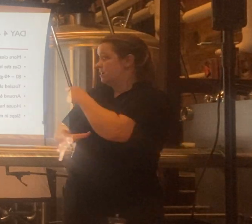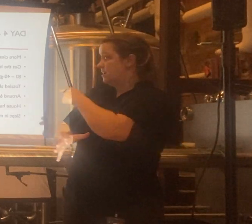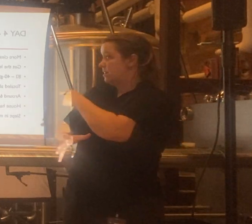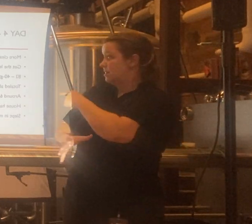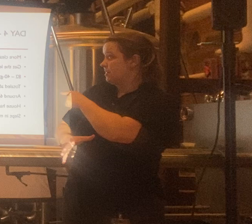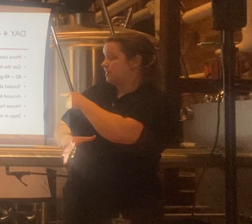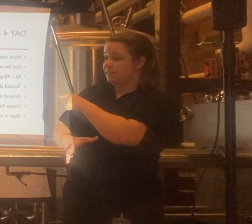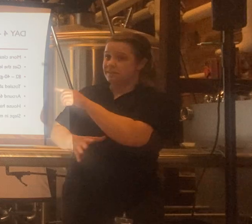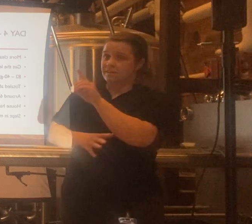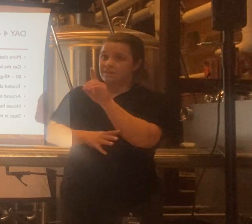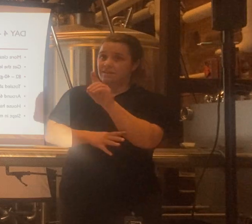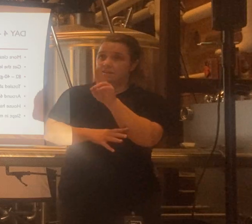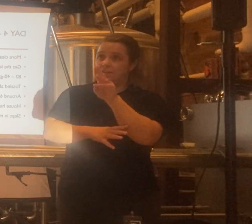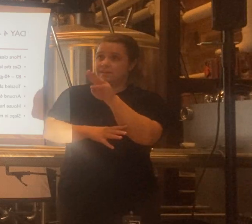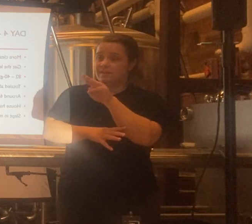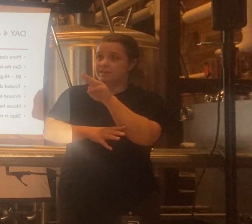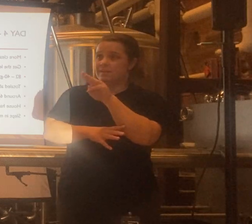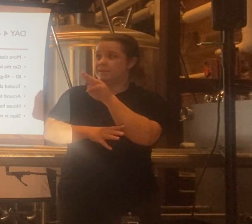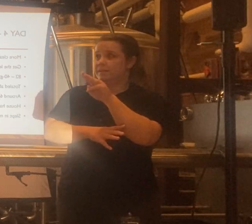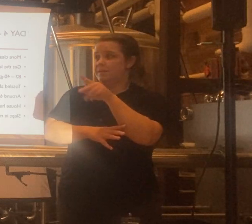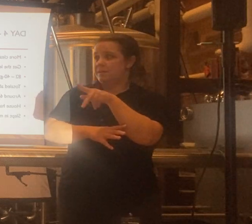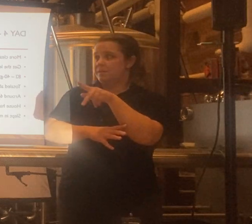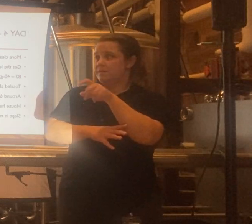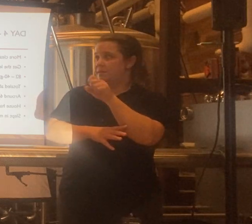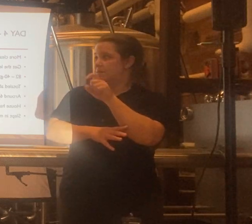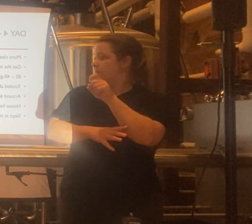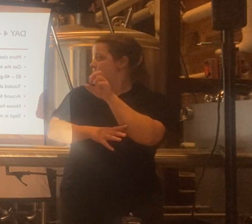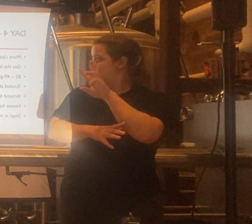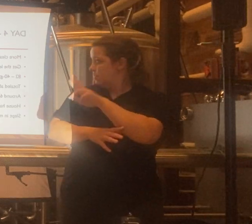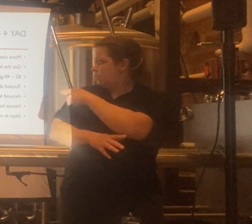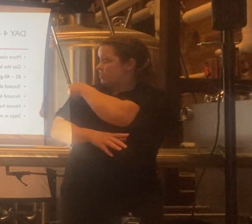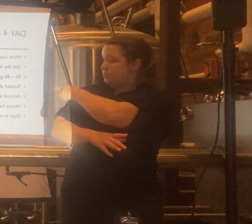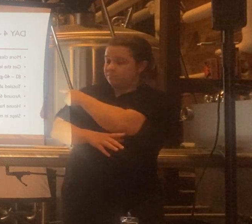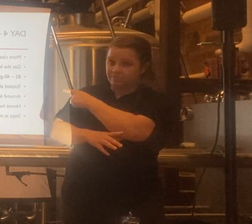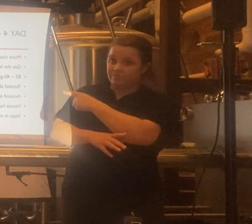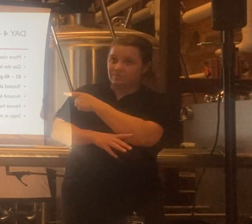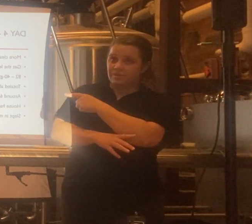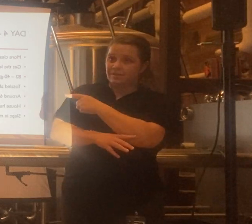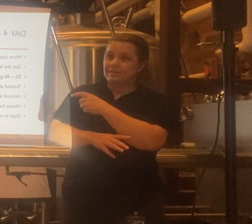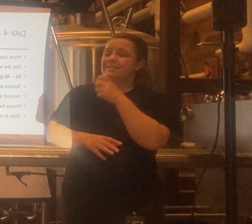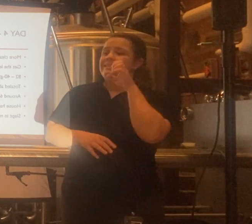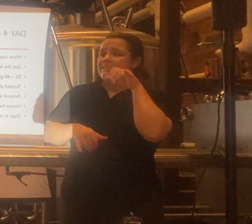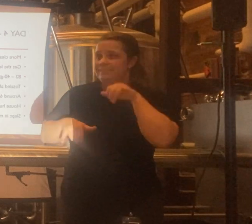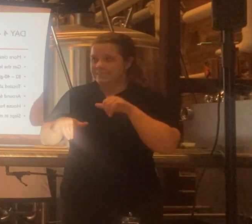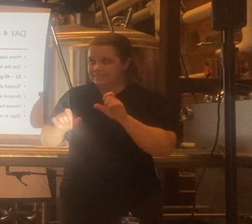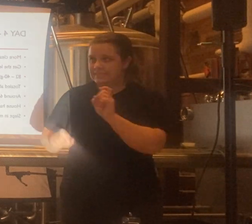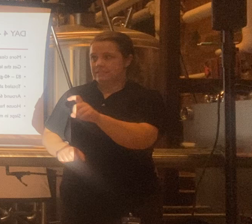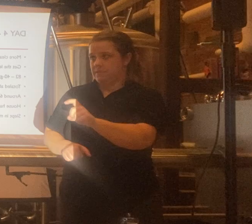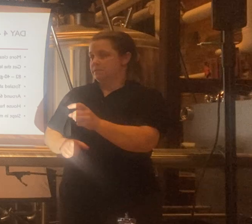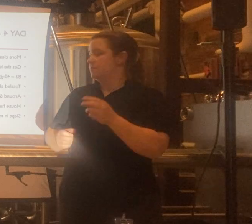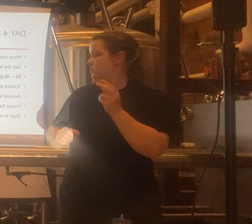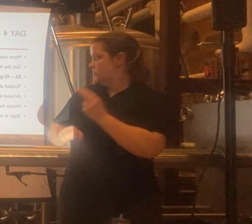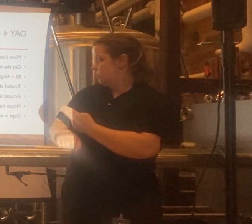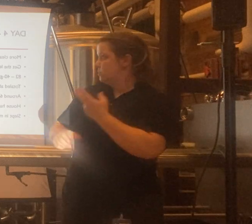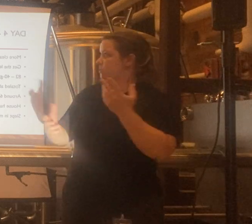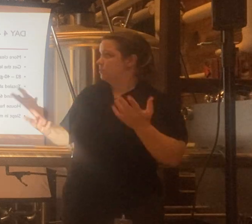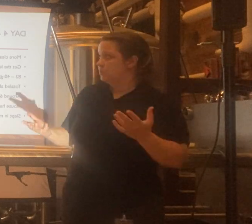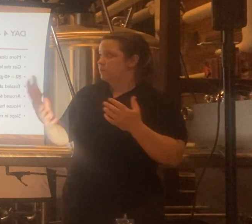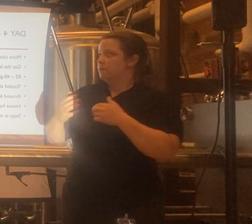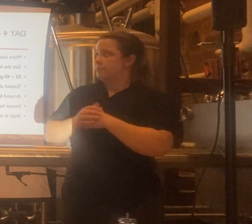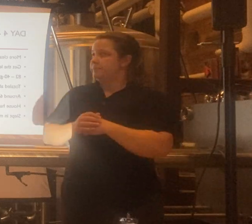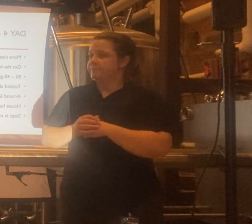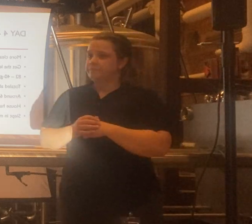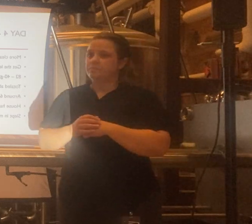the ride-on mower to kind of blow it into strips in the lawn. So I blew it, I got the good lawn done first and then the weedy